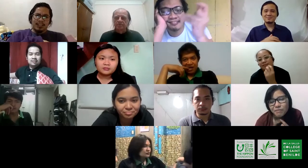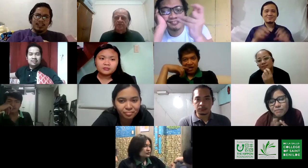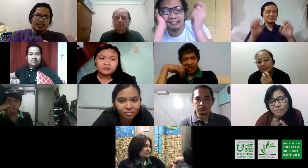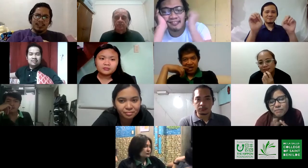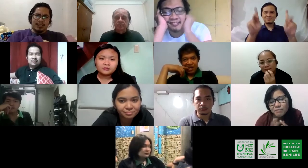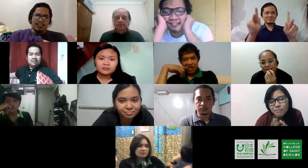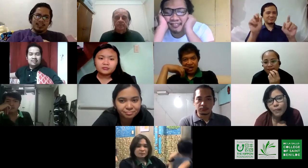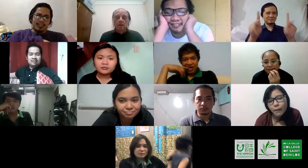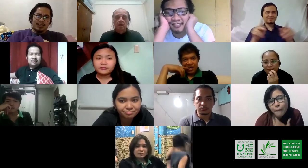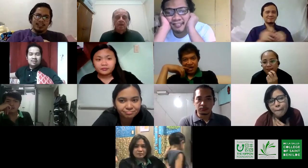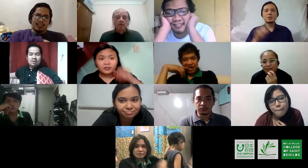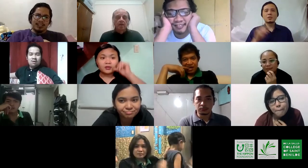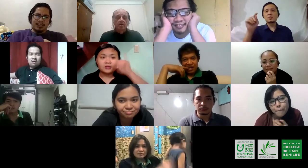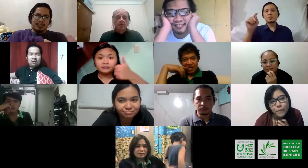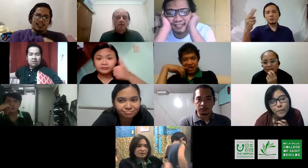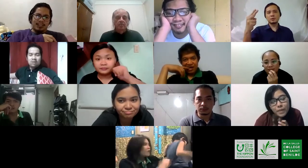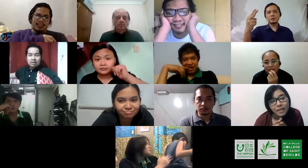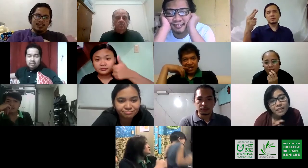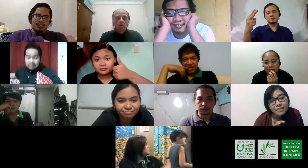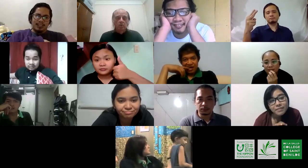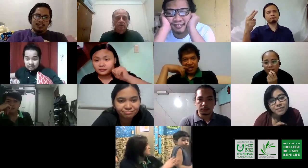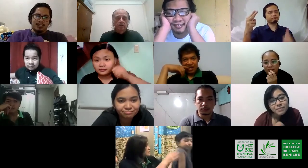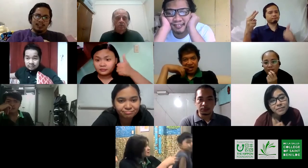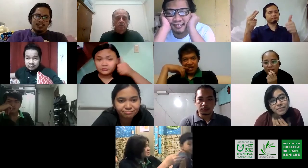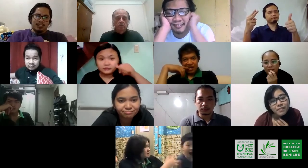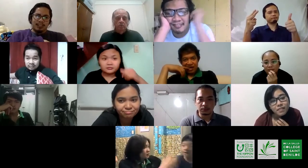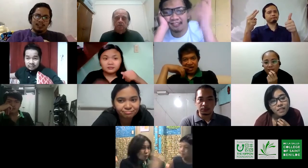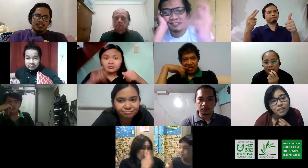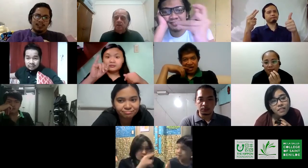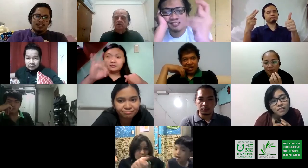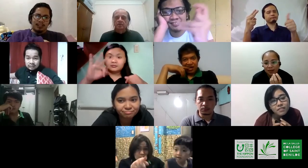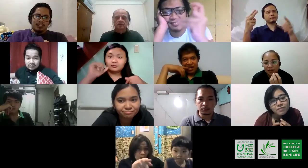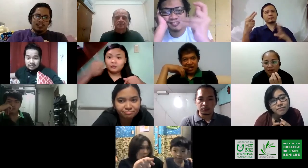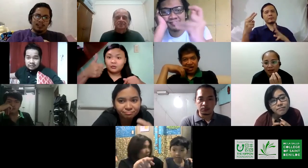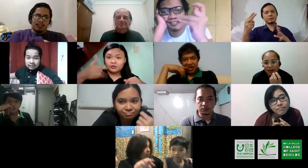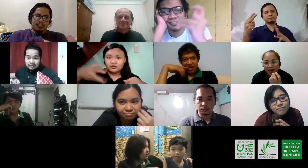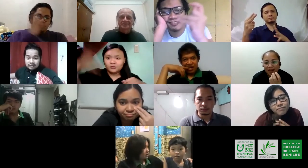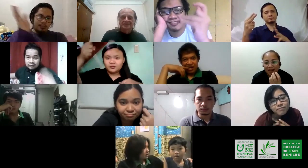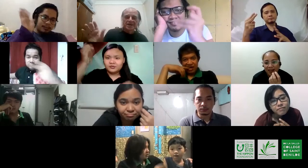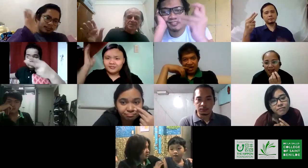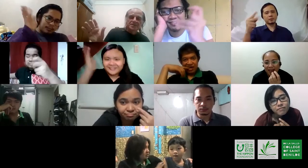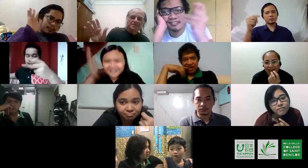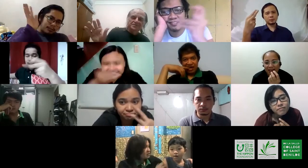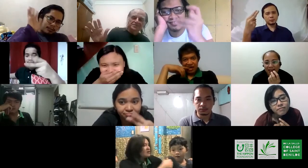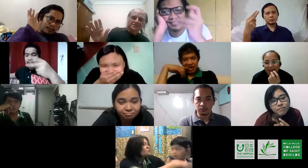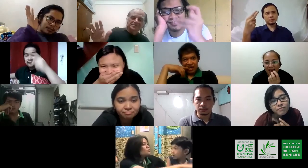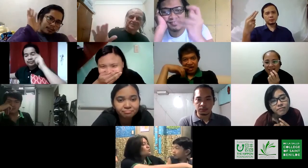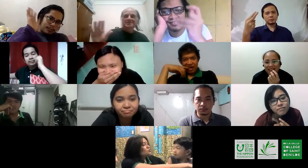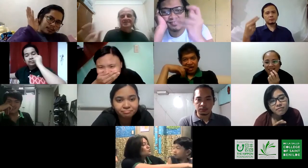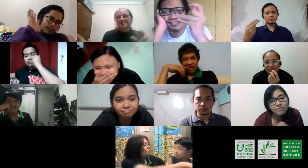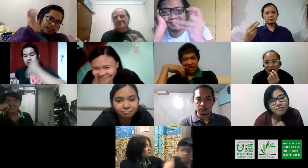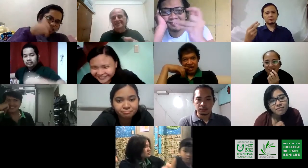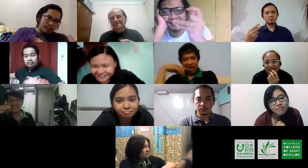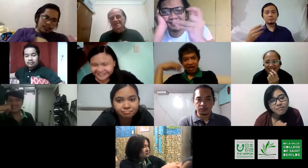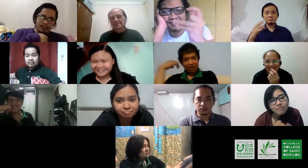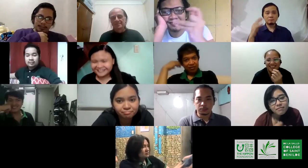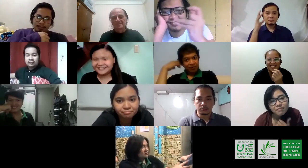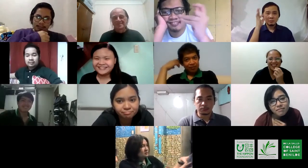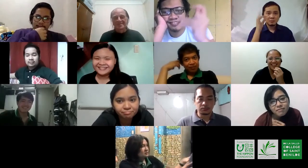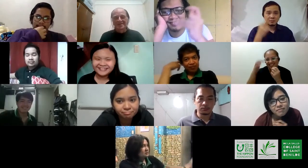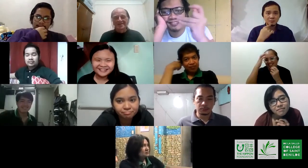Thursday is fine with me. What we do, well, I don't know. Jasmine? Jasmine is saying